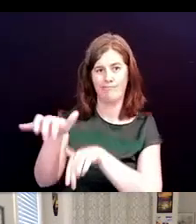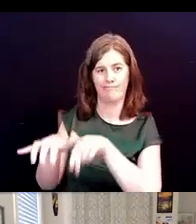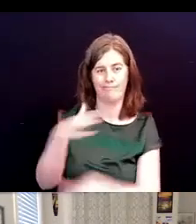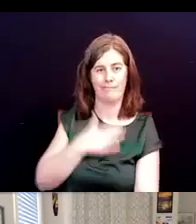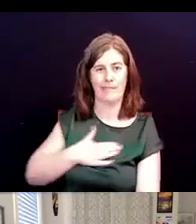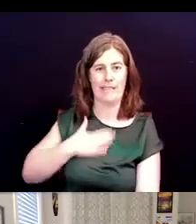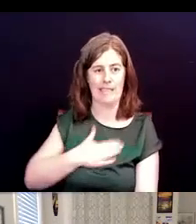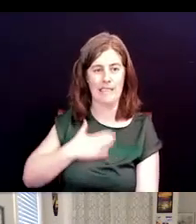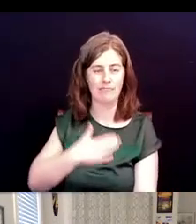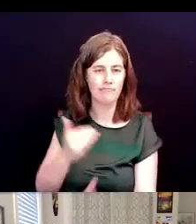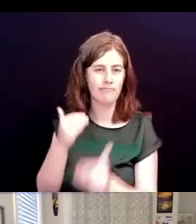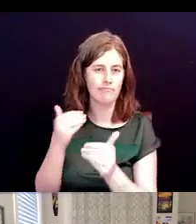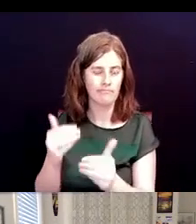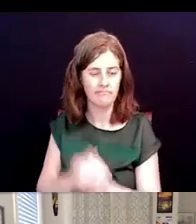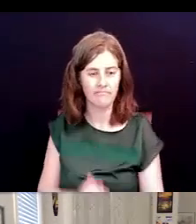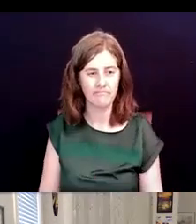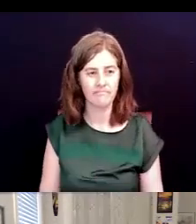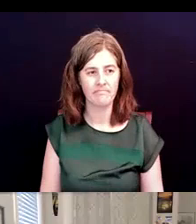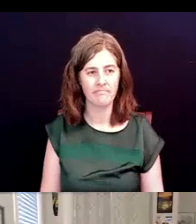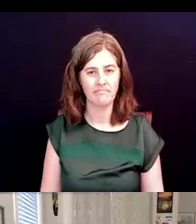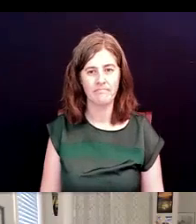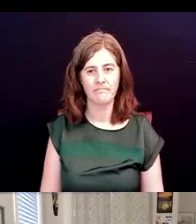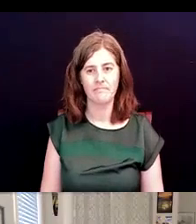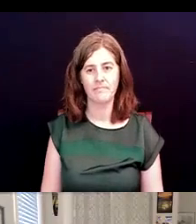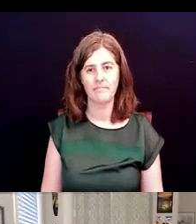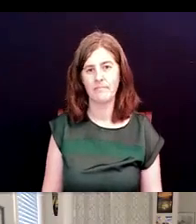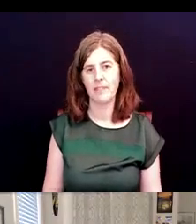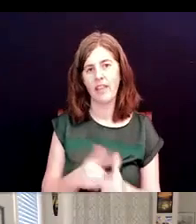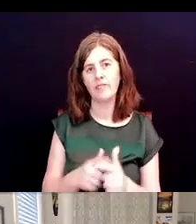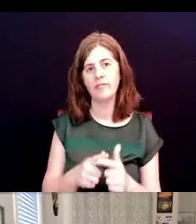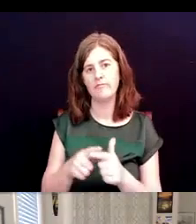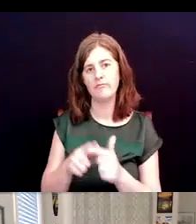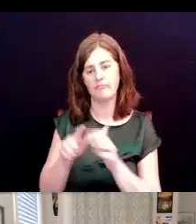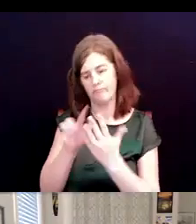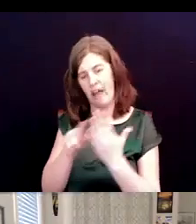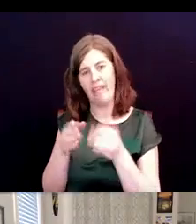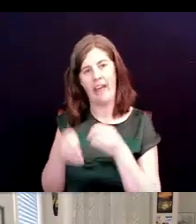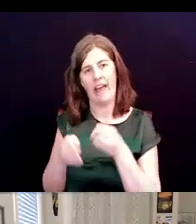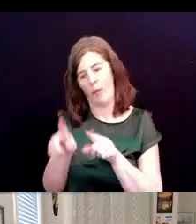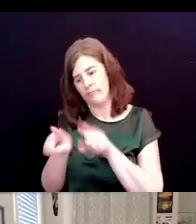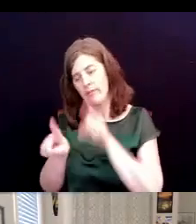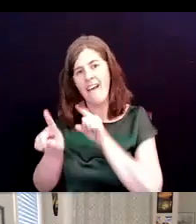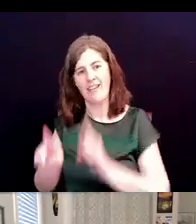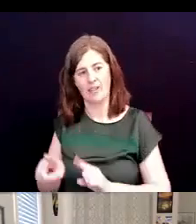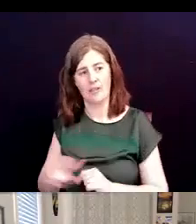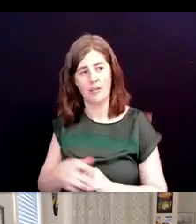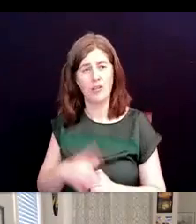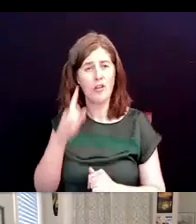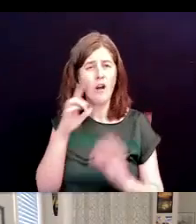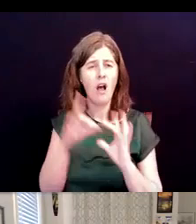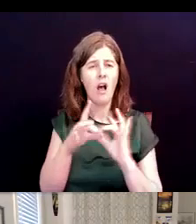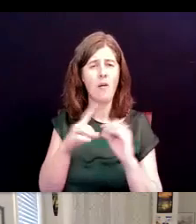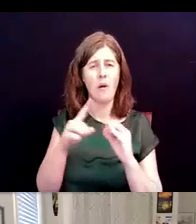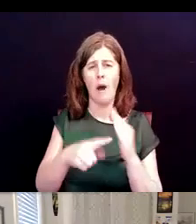option here towards the throughout the time, and then we'll get through that at the end of the time we have. So I think you heard a little bit about what I'm planning